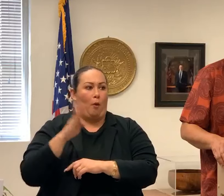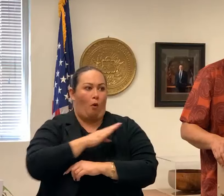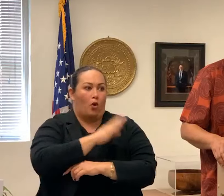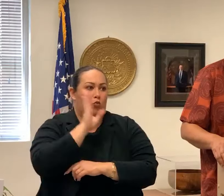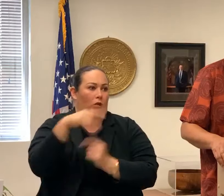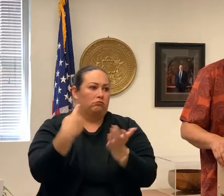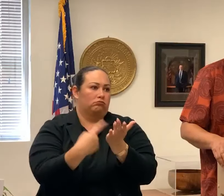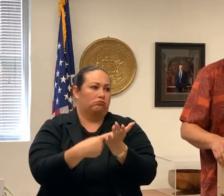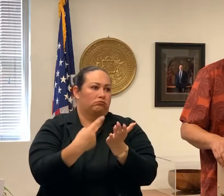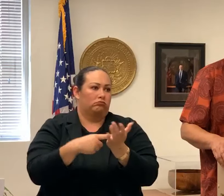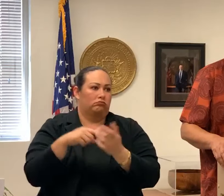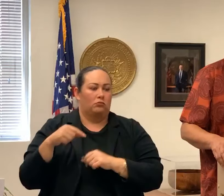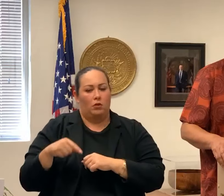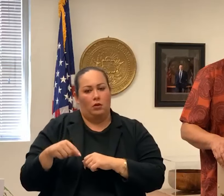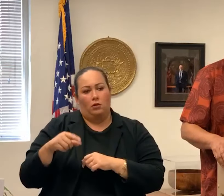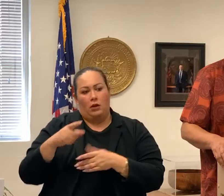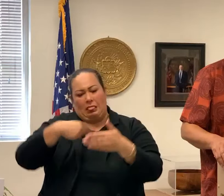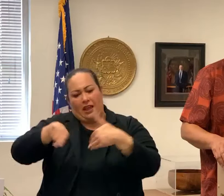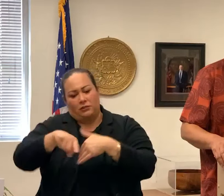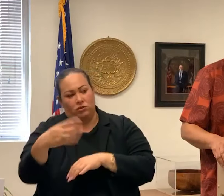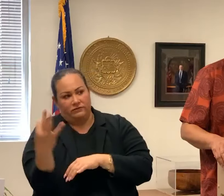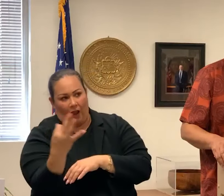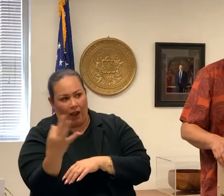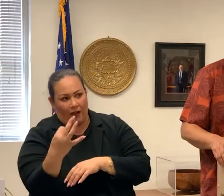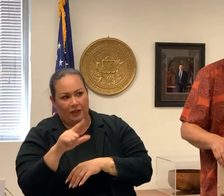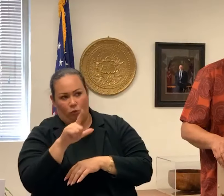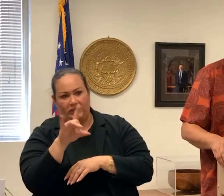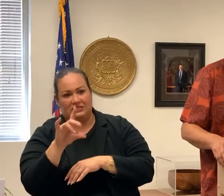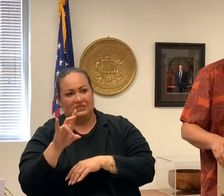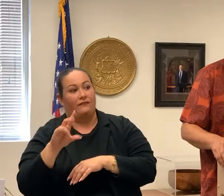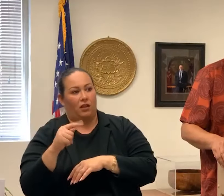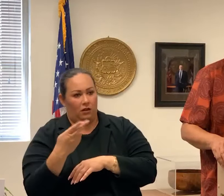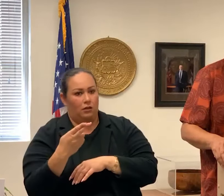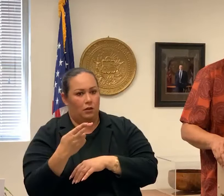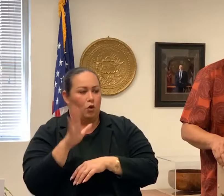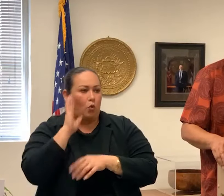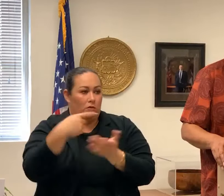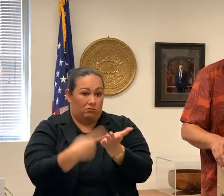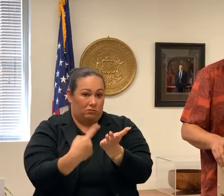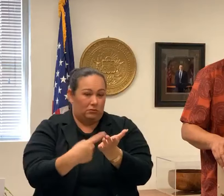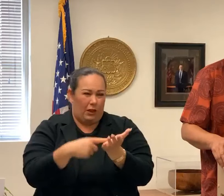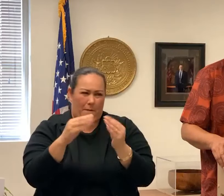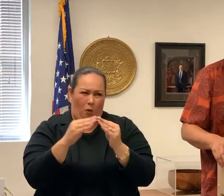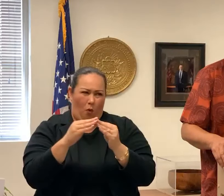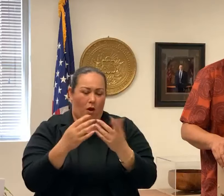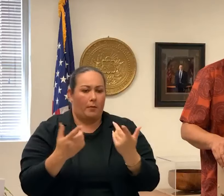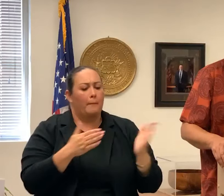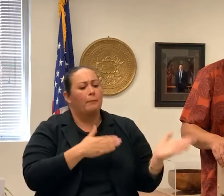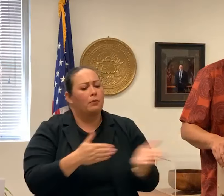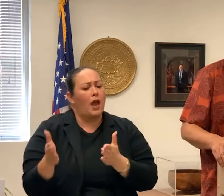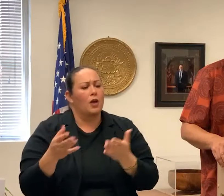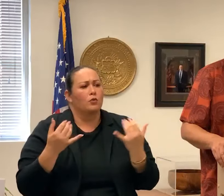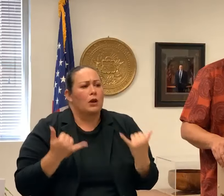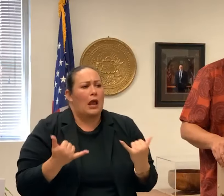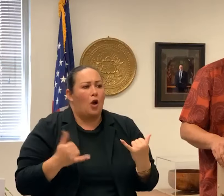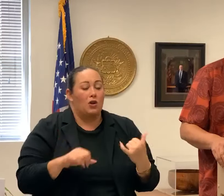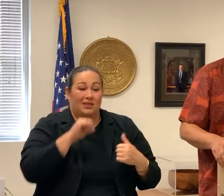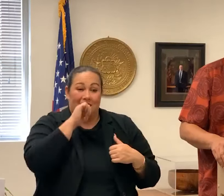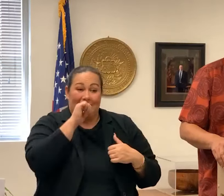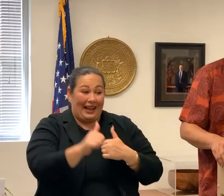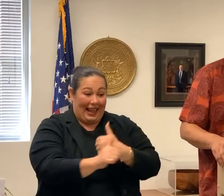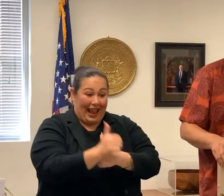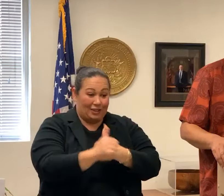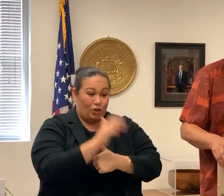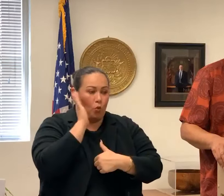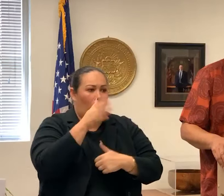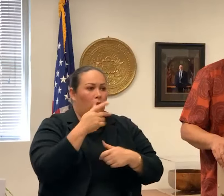October 27th. We'll know more at that time. But we do have a plan of keeping the non-hazardous